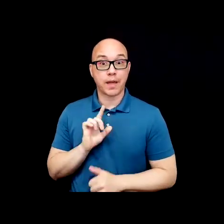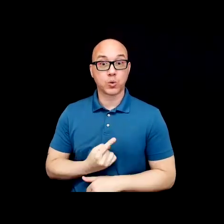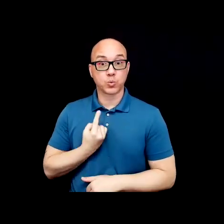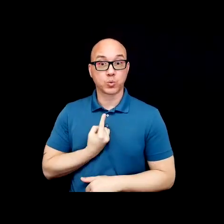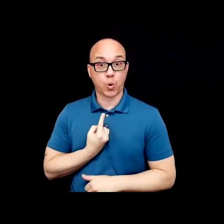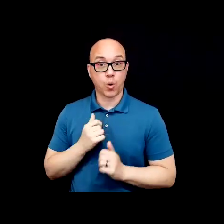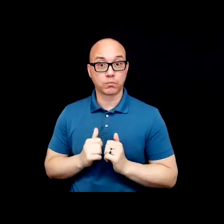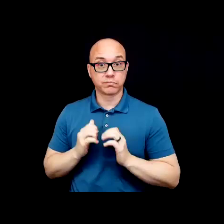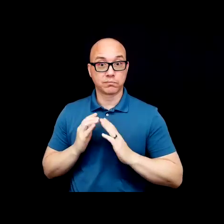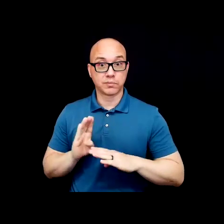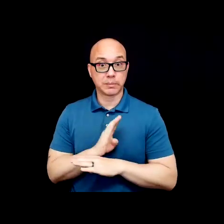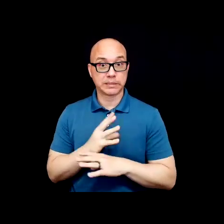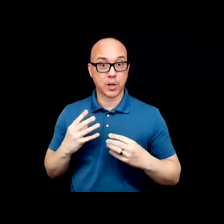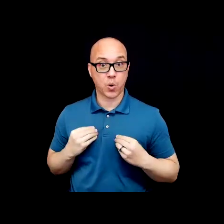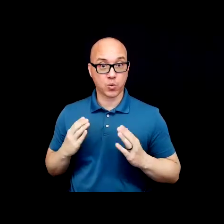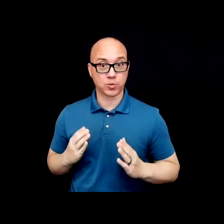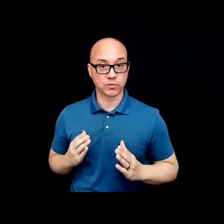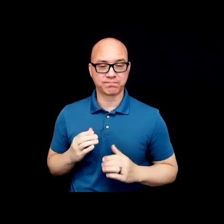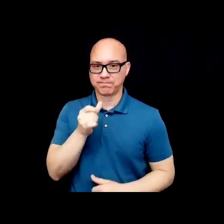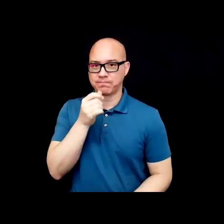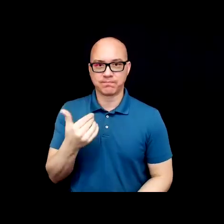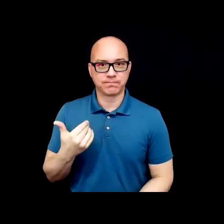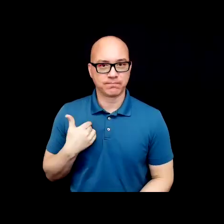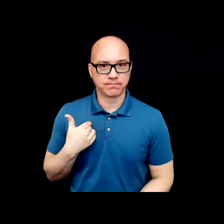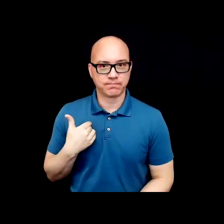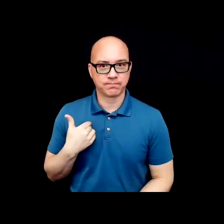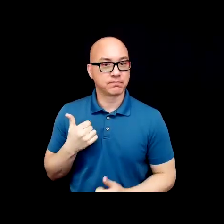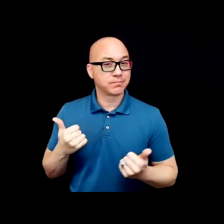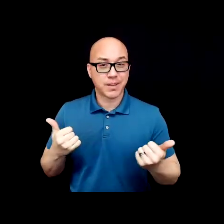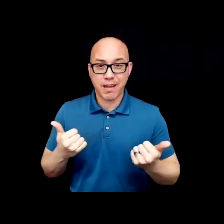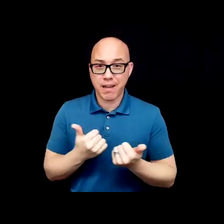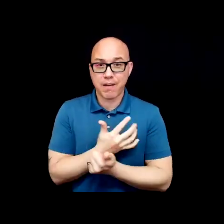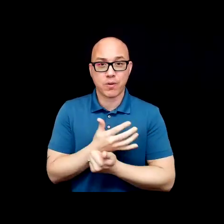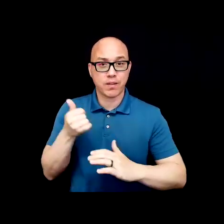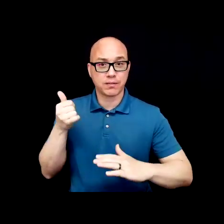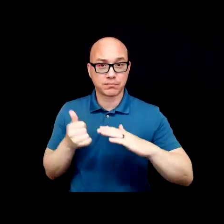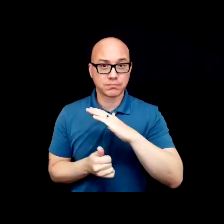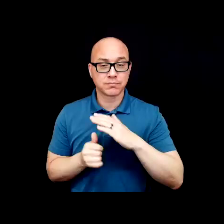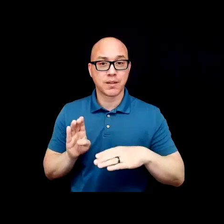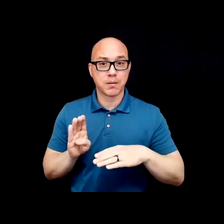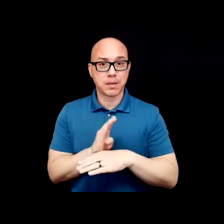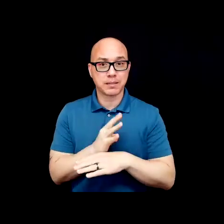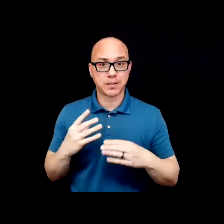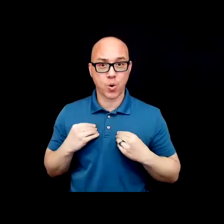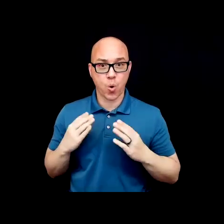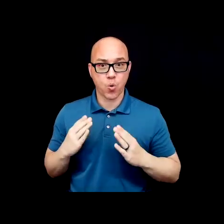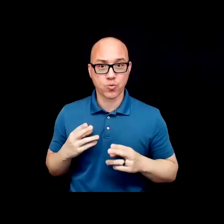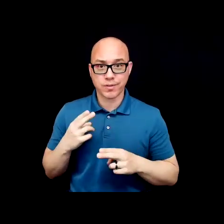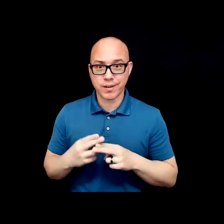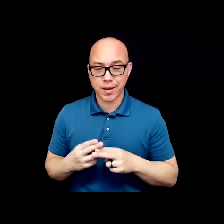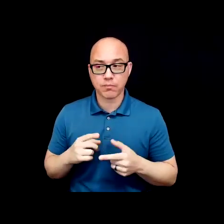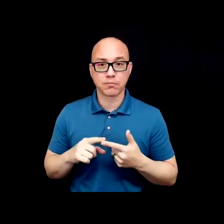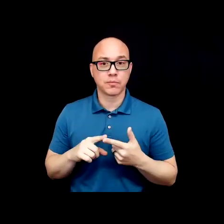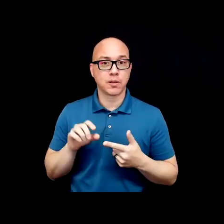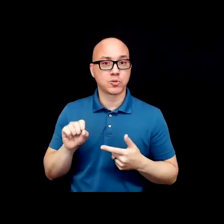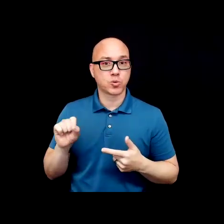that. It's all under the business owner's name, social security numbers, bank accounts,